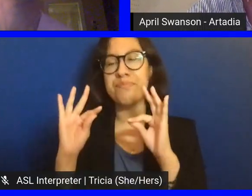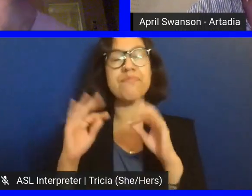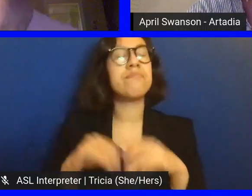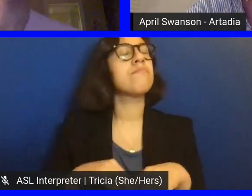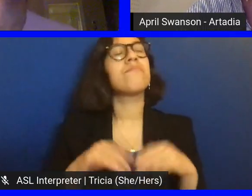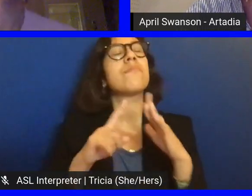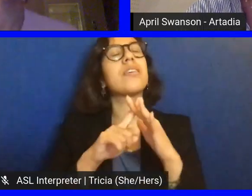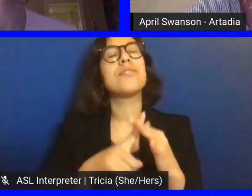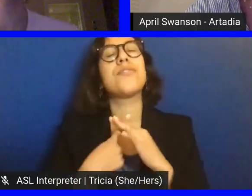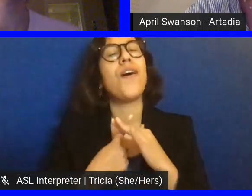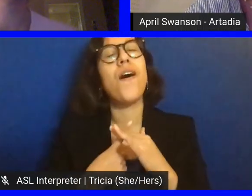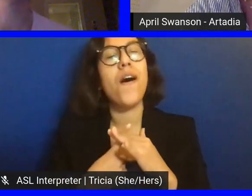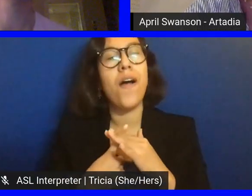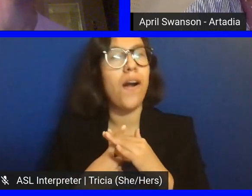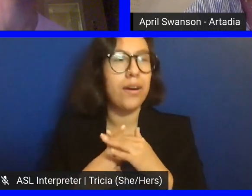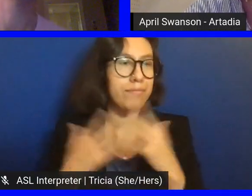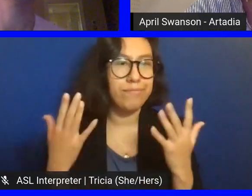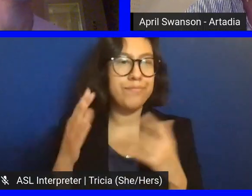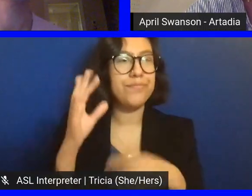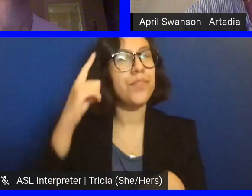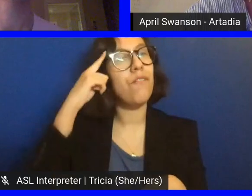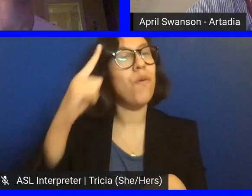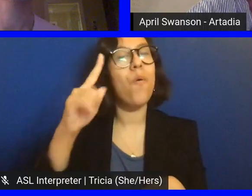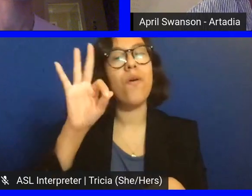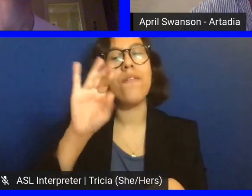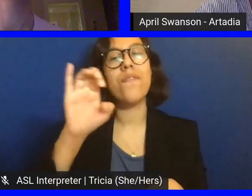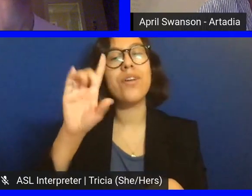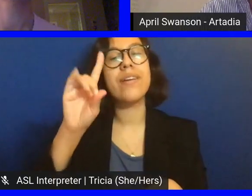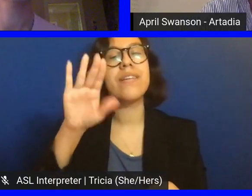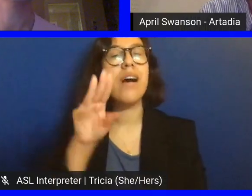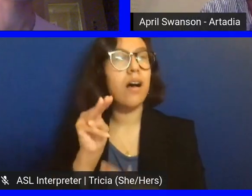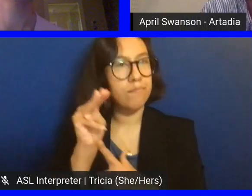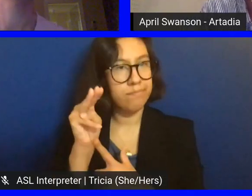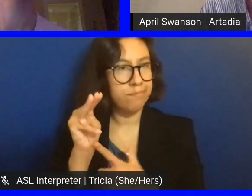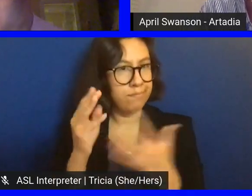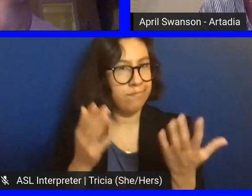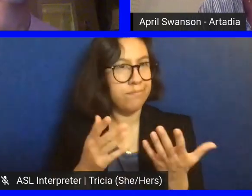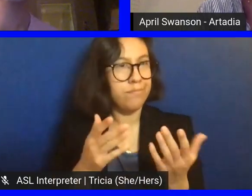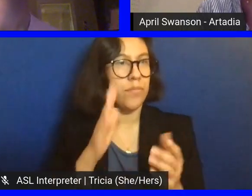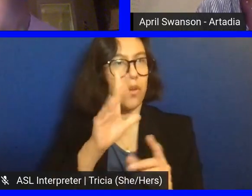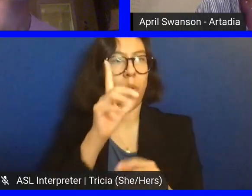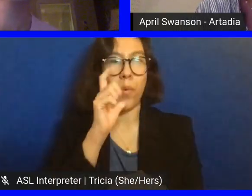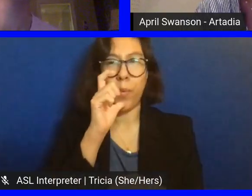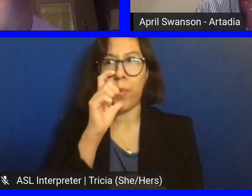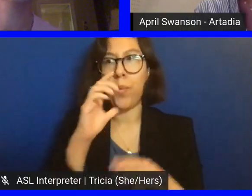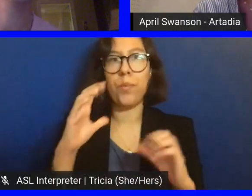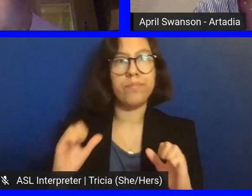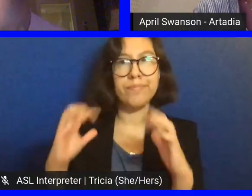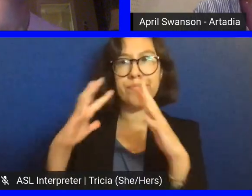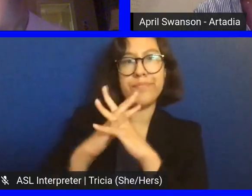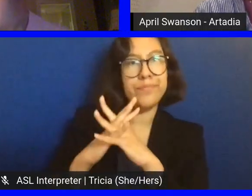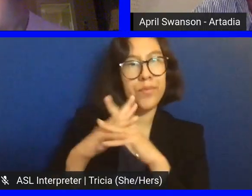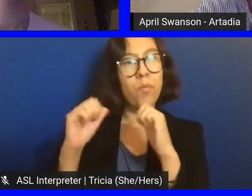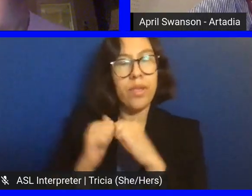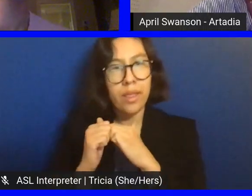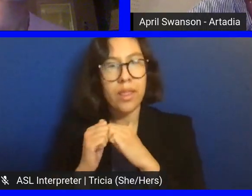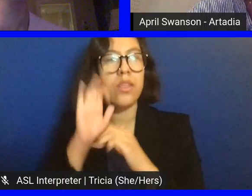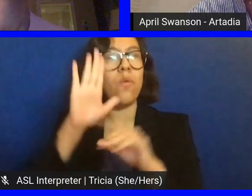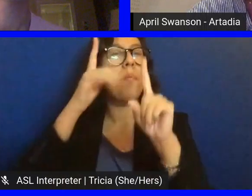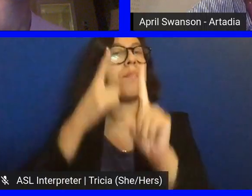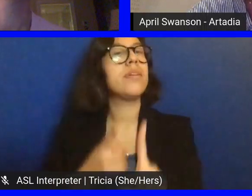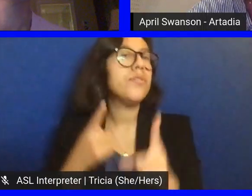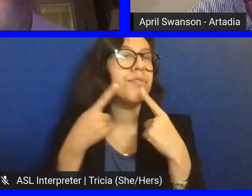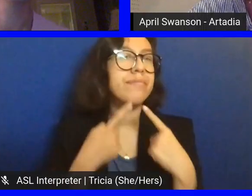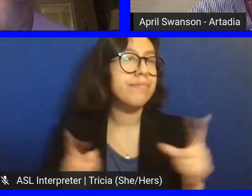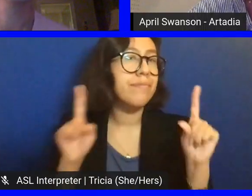off by learning a little bit more about Four Freedoms, what it is, who your co-founder is, and you know what your mission seeks to achieve.